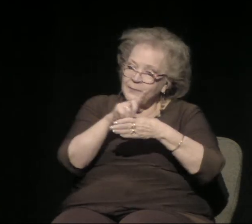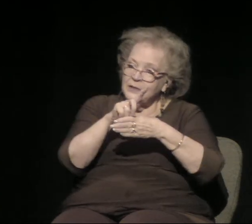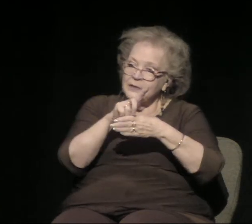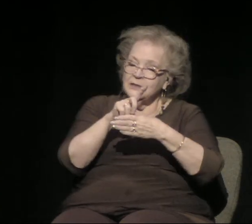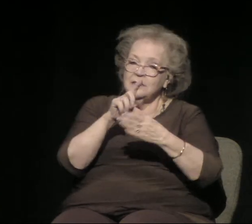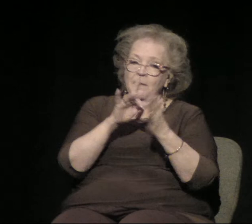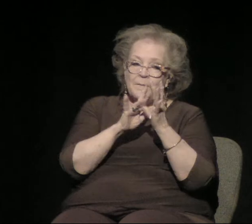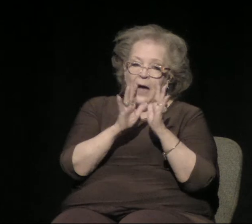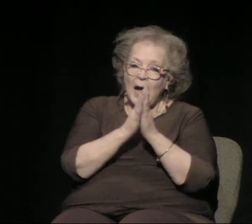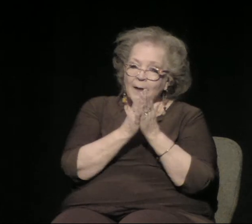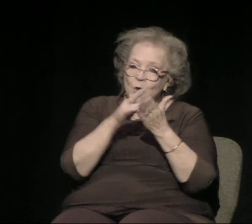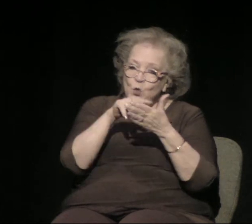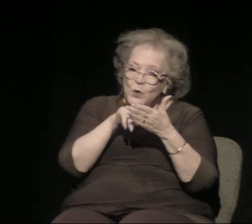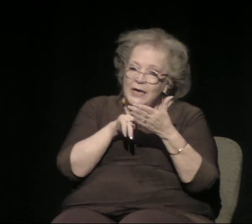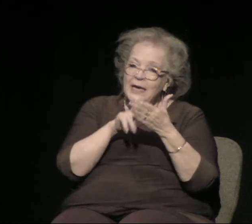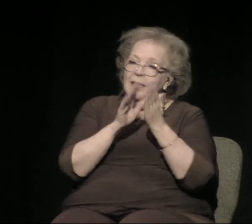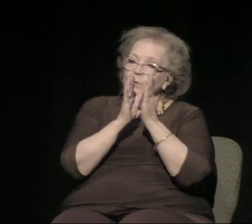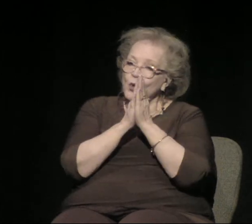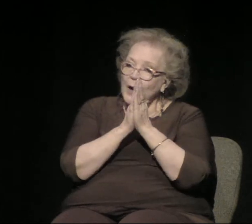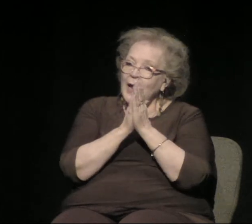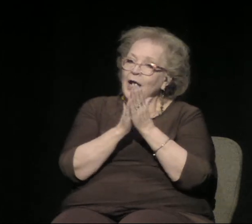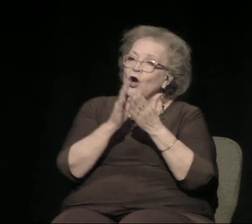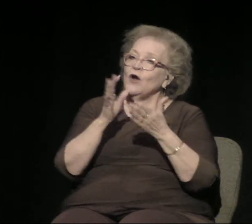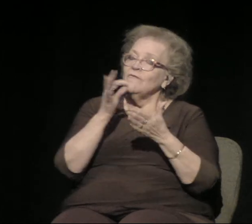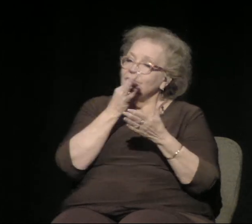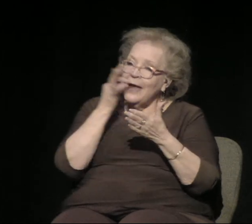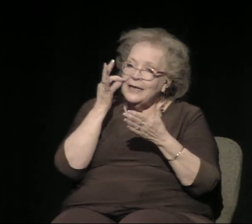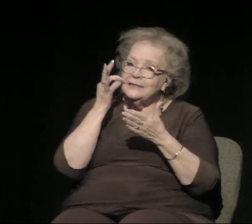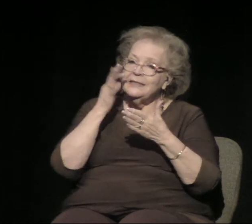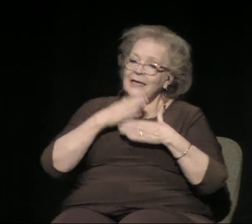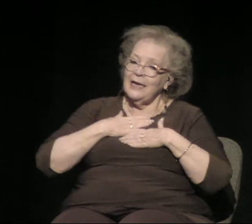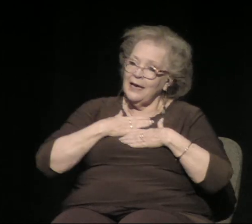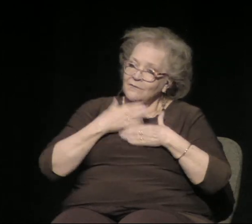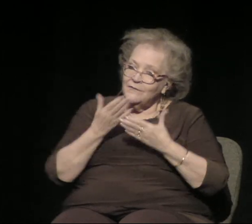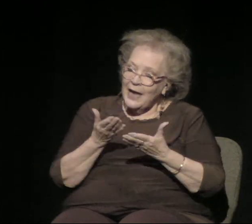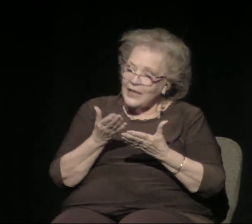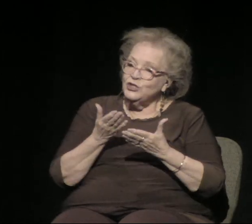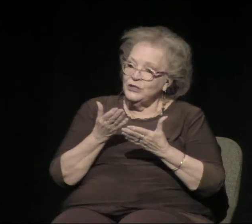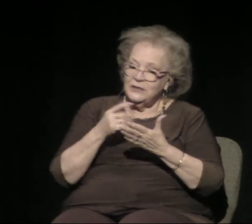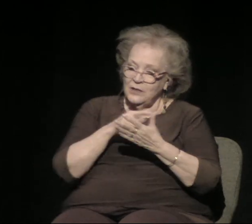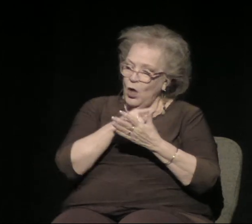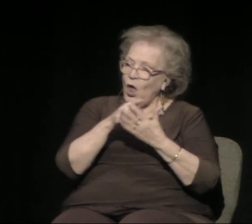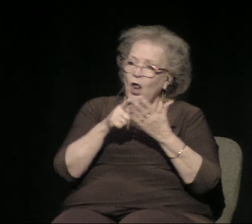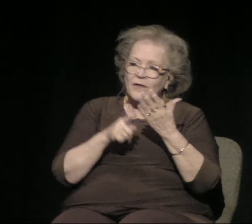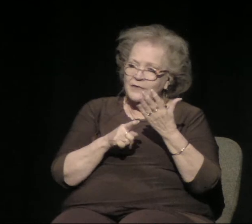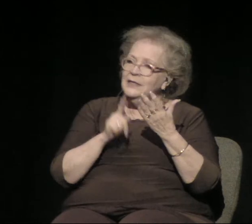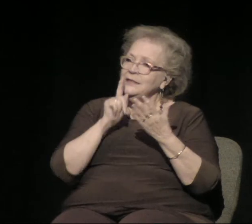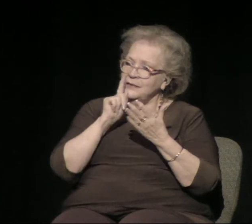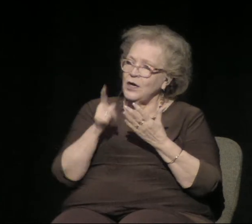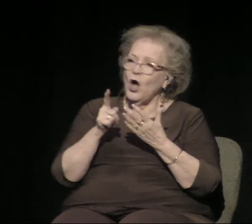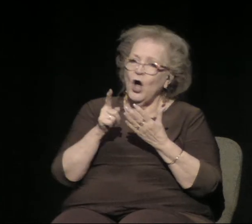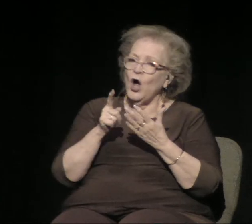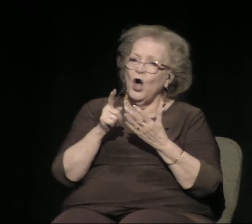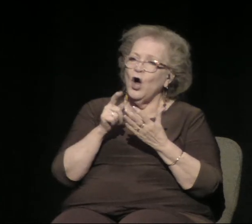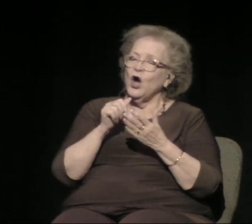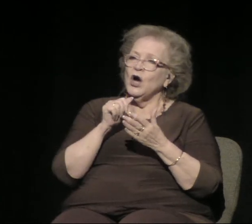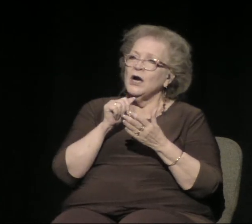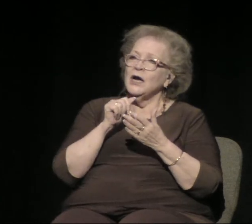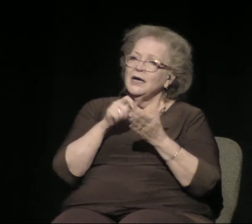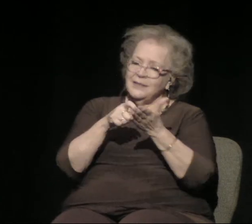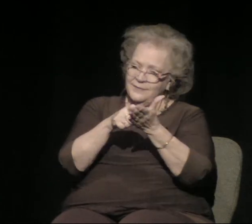reading, prayer, fasting, confession, among others, are